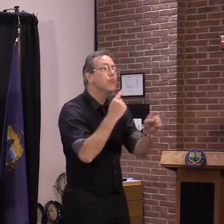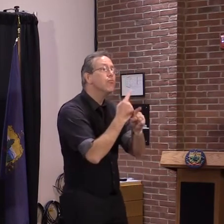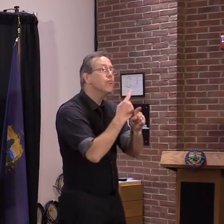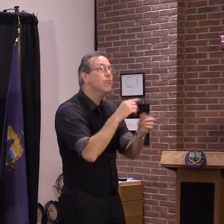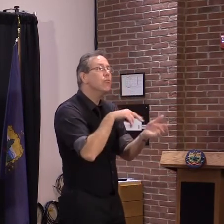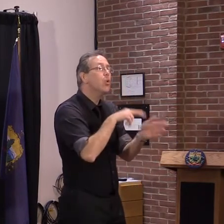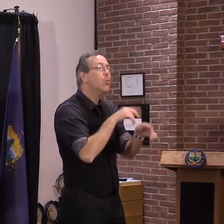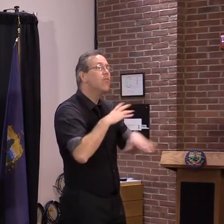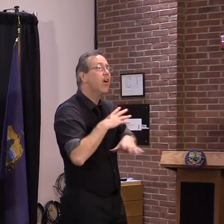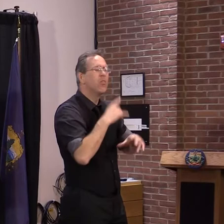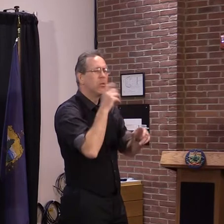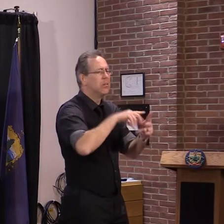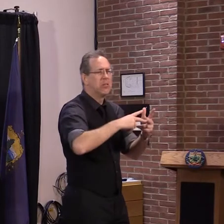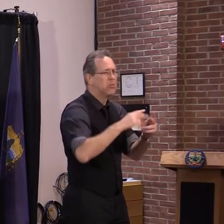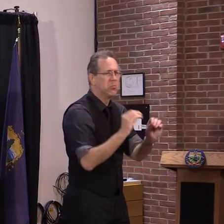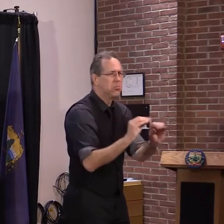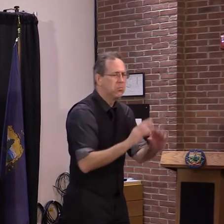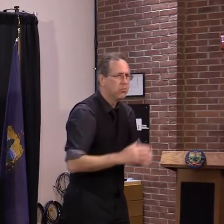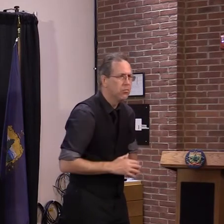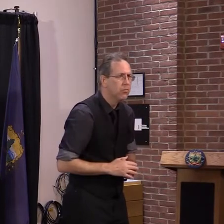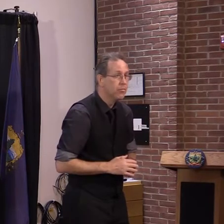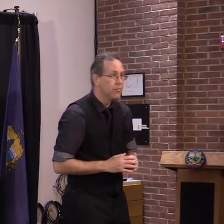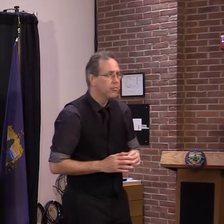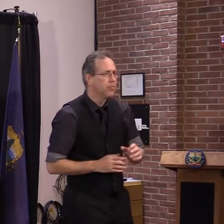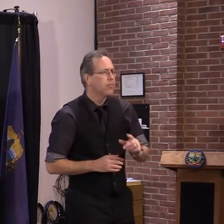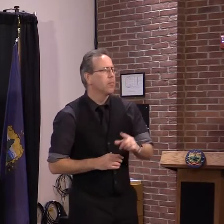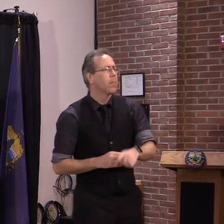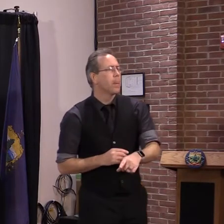Guy Page, Vermont Daily Chronicle.